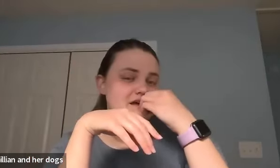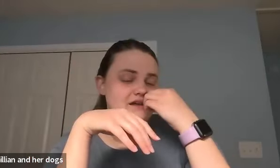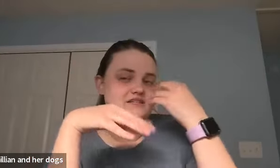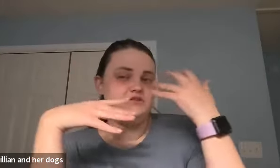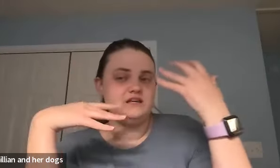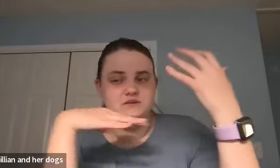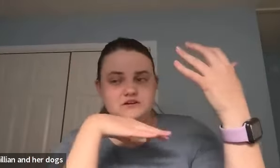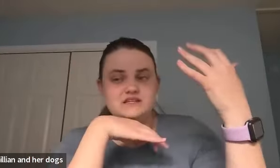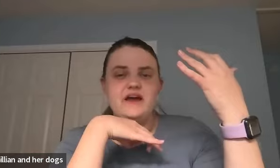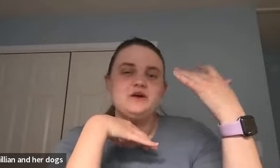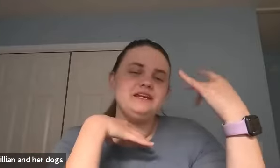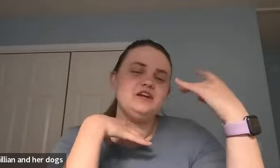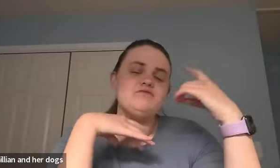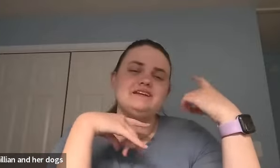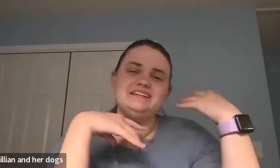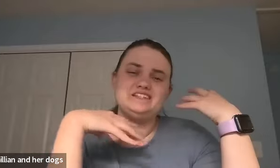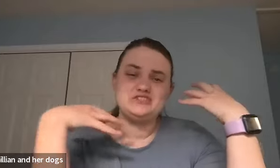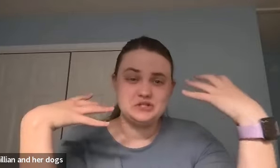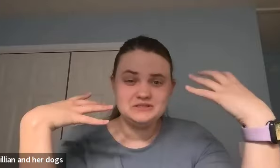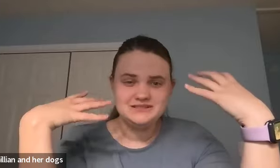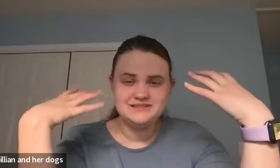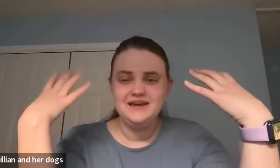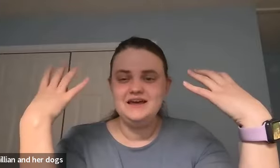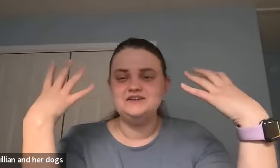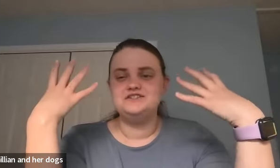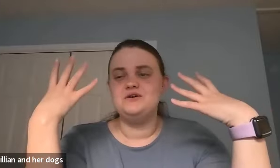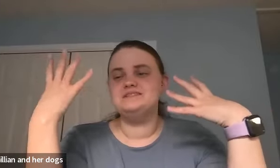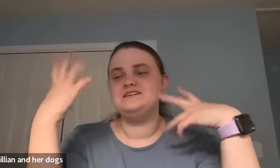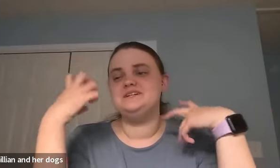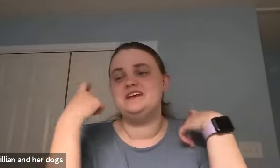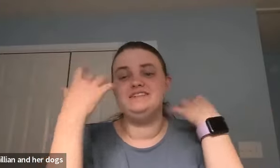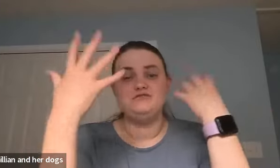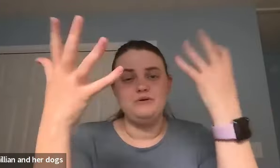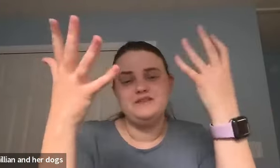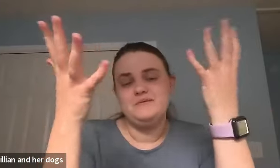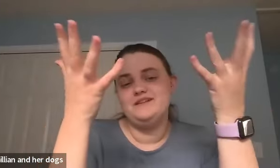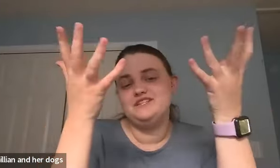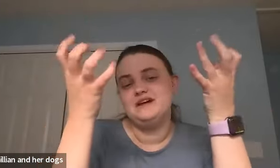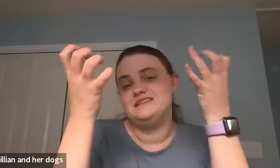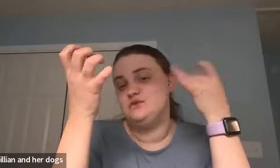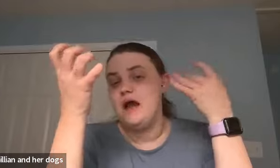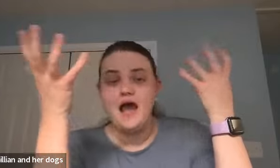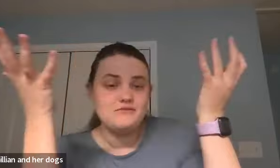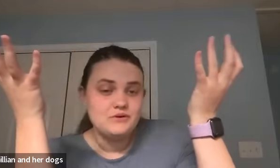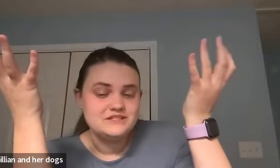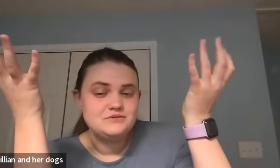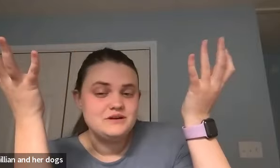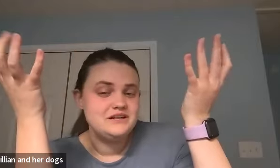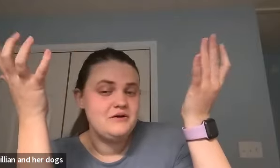signs that you guys be curious of? I know we didn't go over any desserts. So instead of me just kind of throwing them, I'm going to let you guys, if you have ones you want to know,